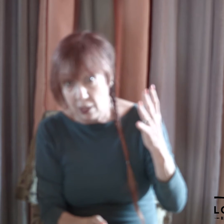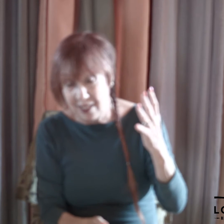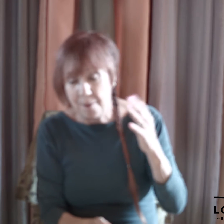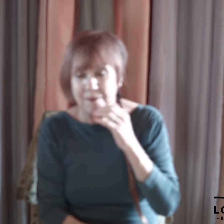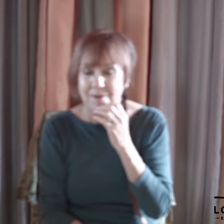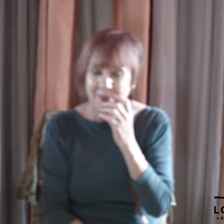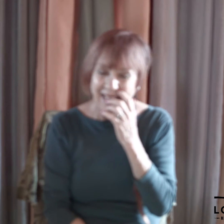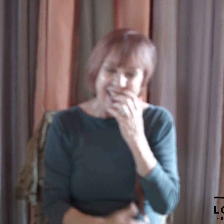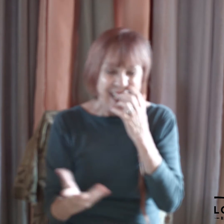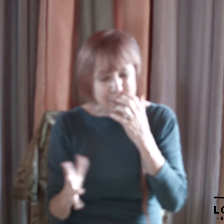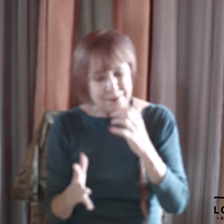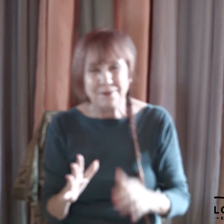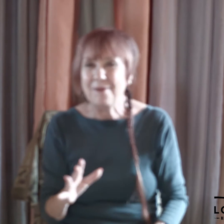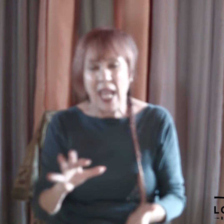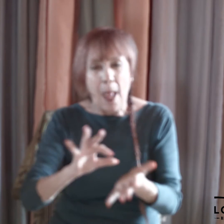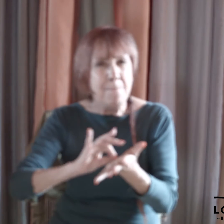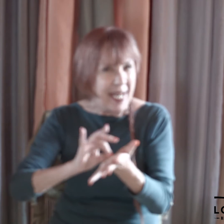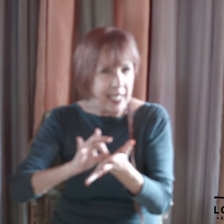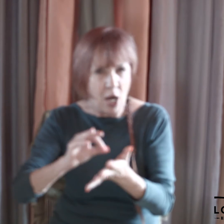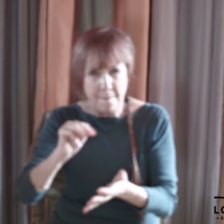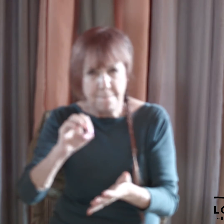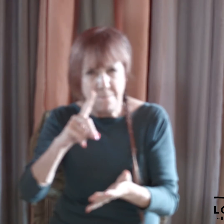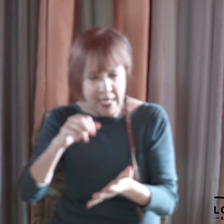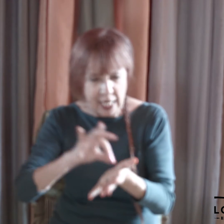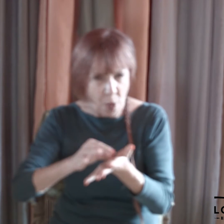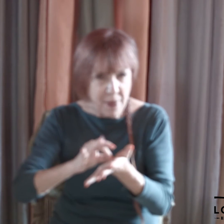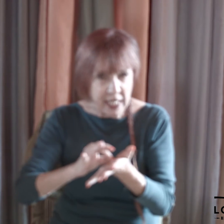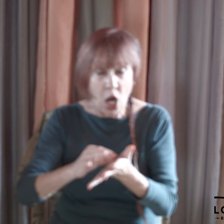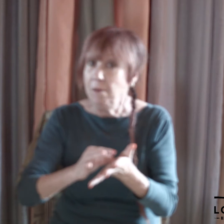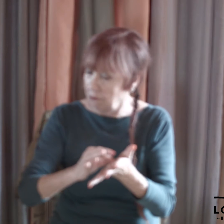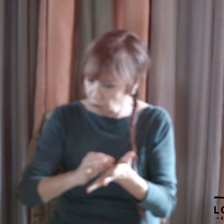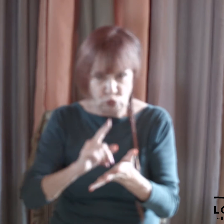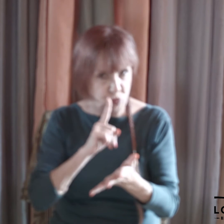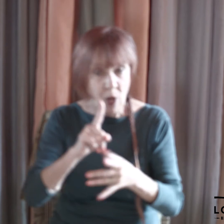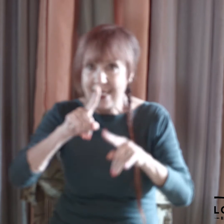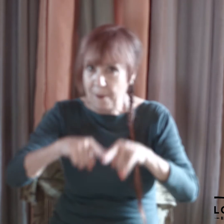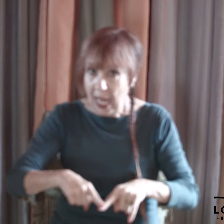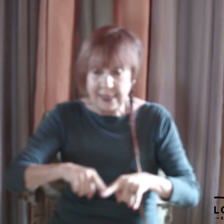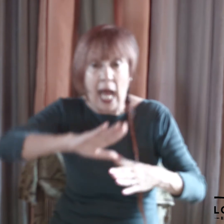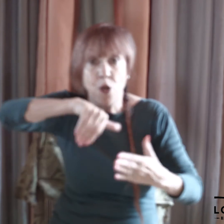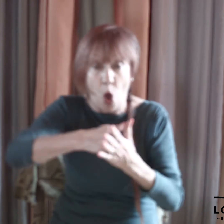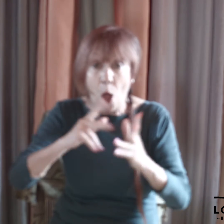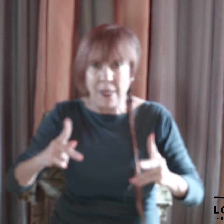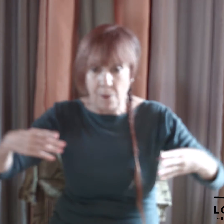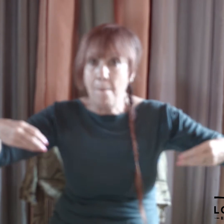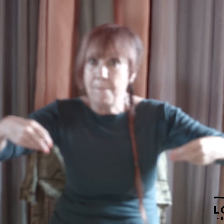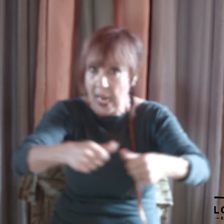It's very interesting. Medicare does depend on everyone putting money in, not just seniors.